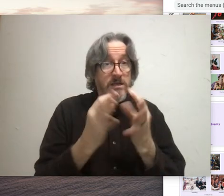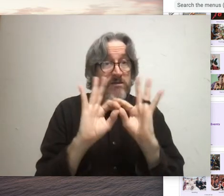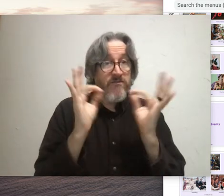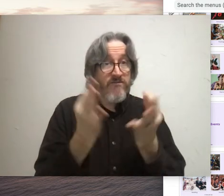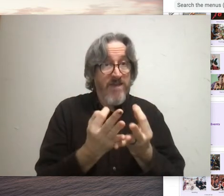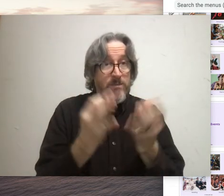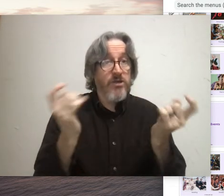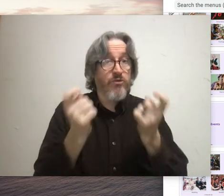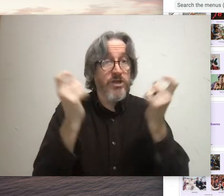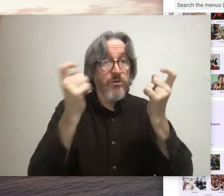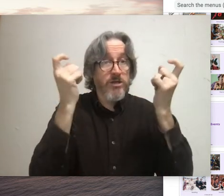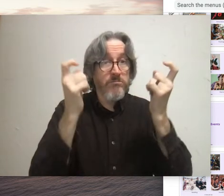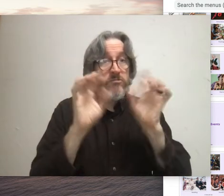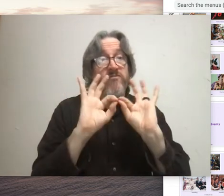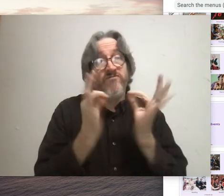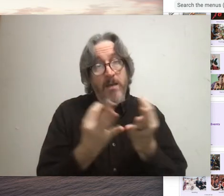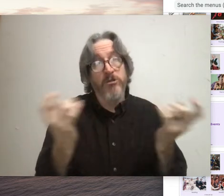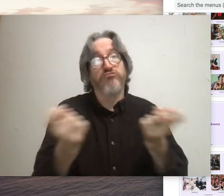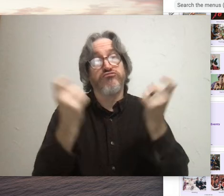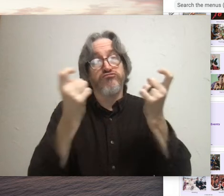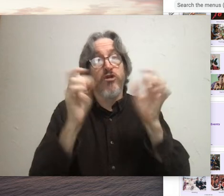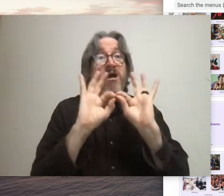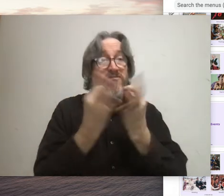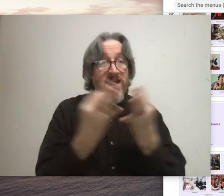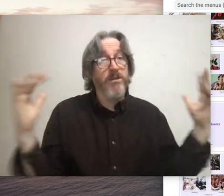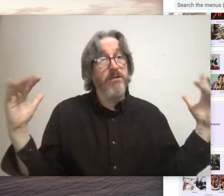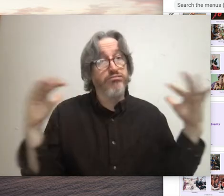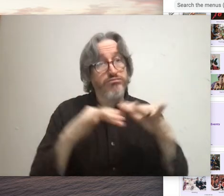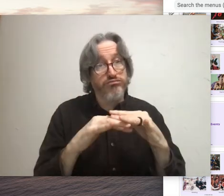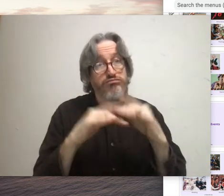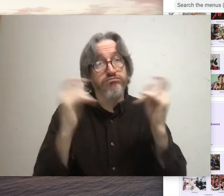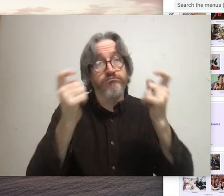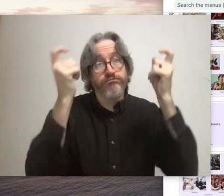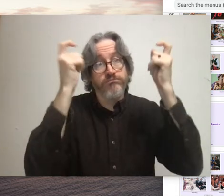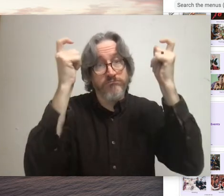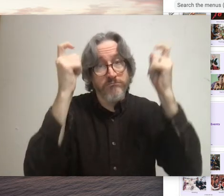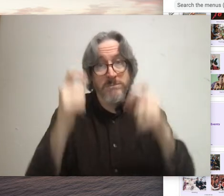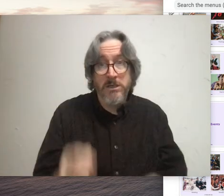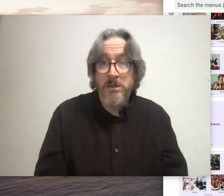family reunion, family,